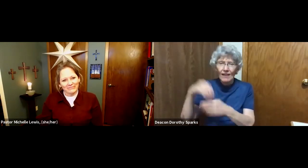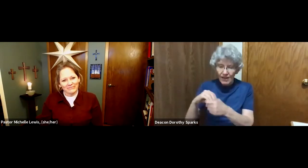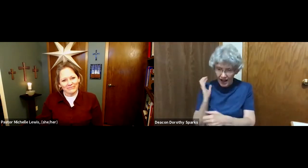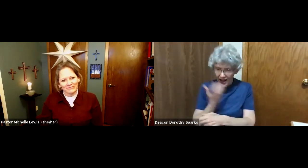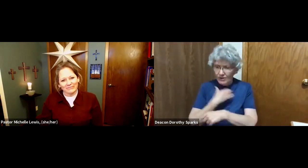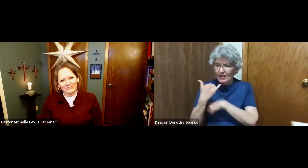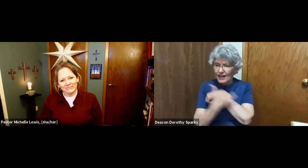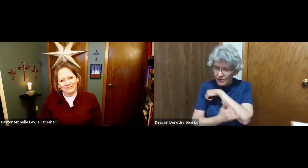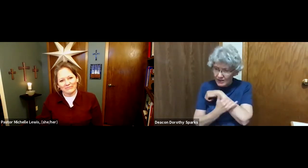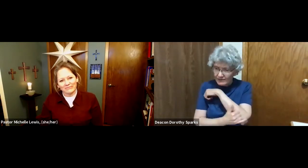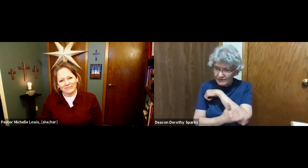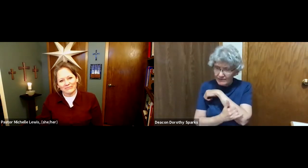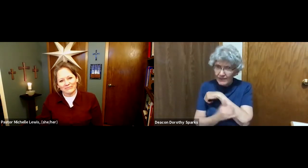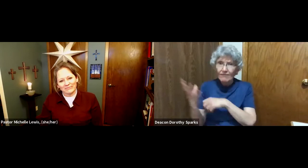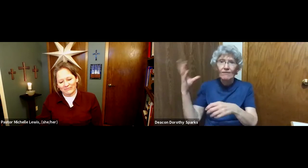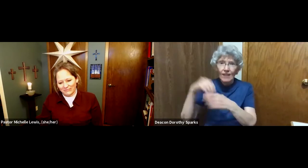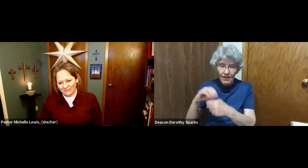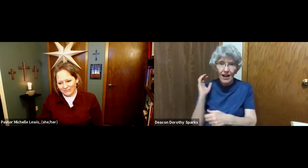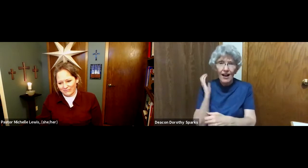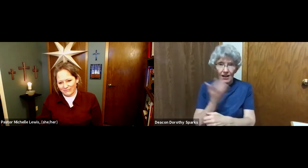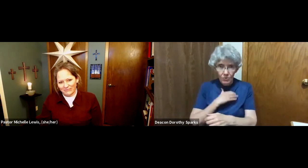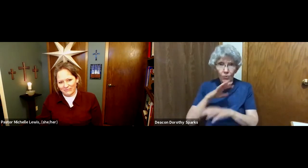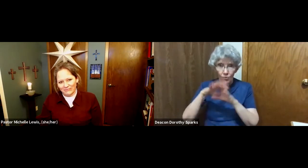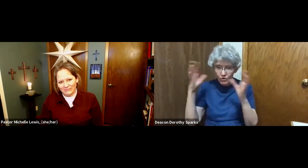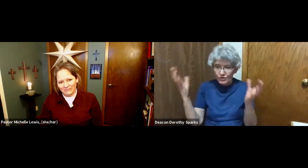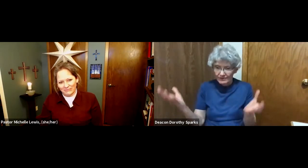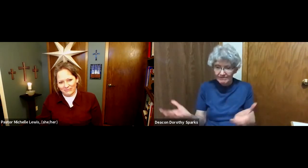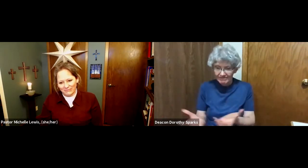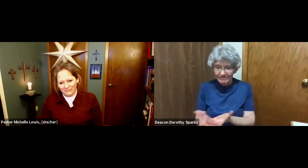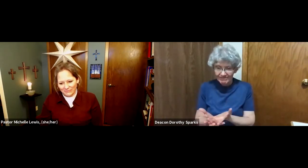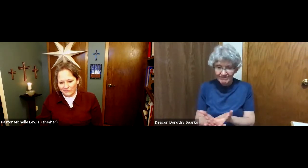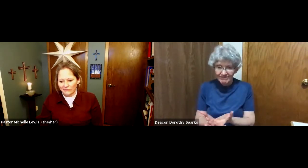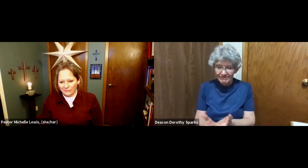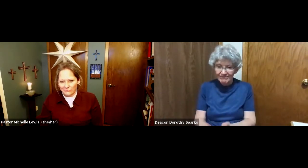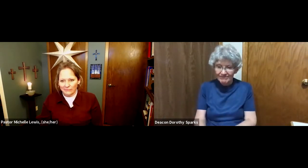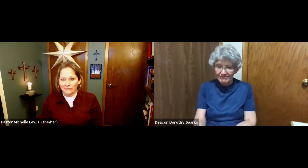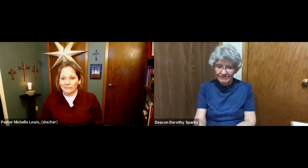In our work, our country, our world,